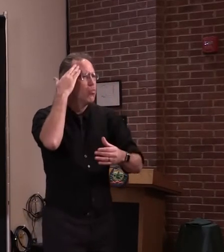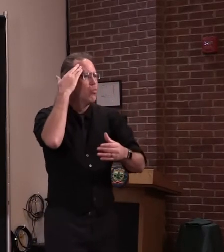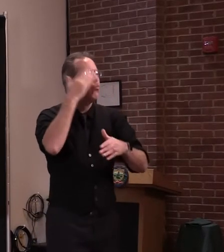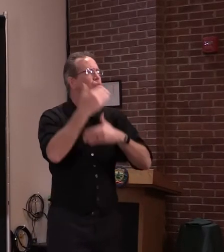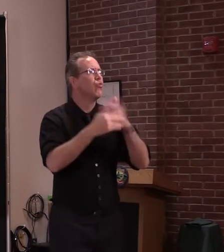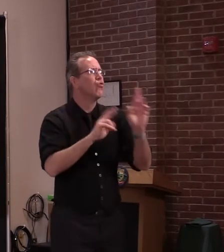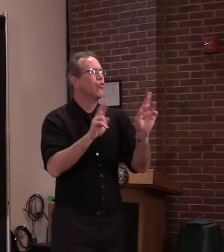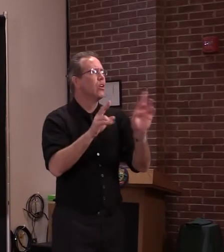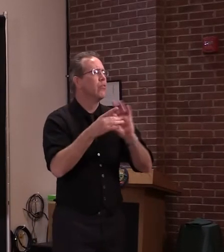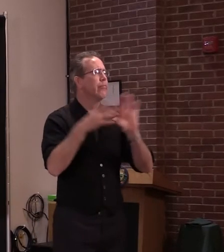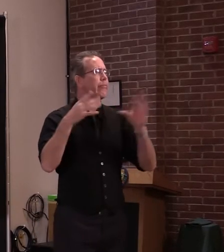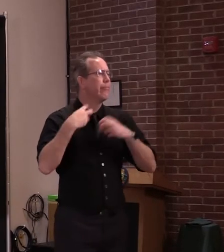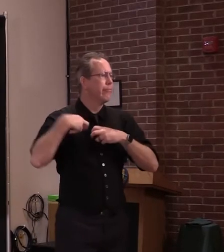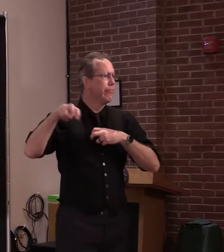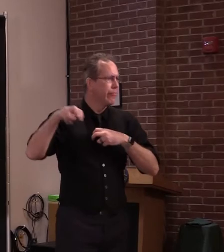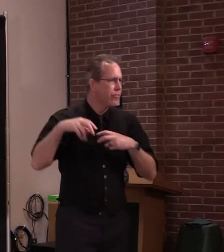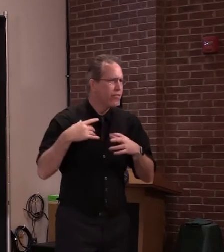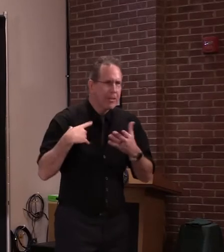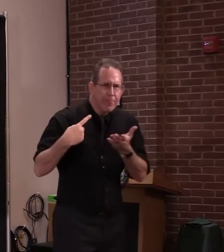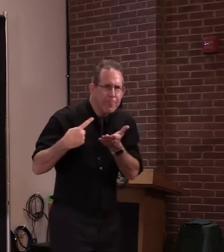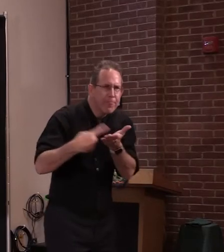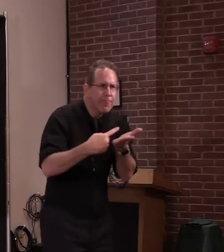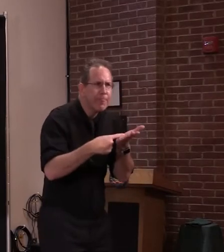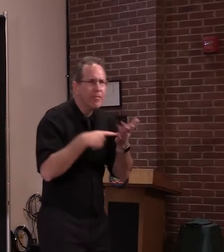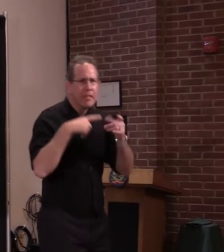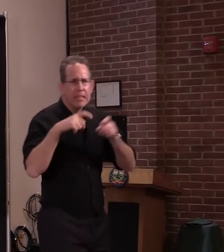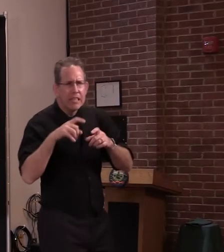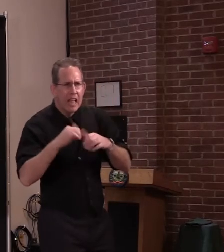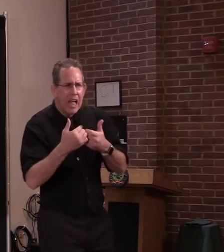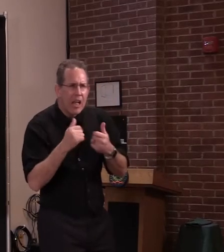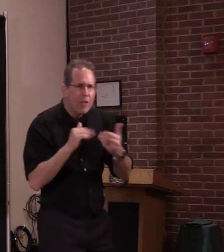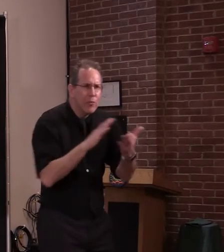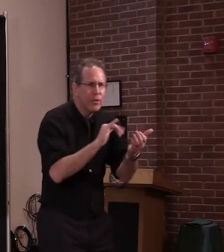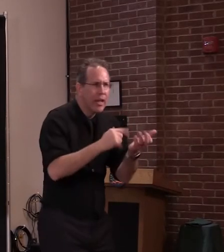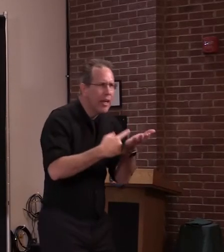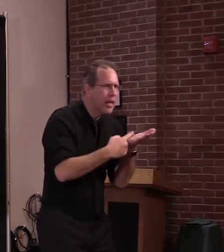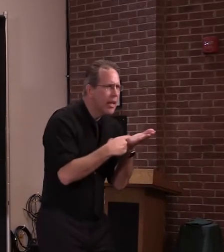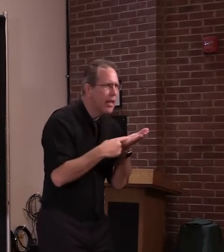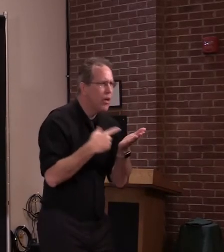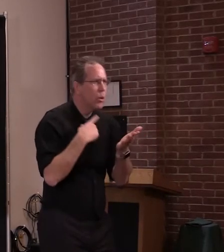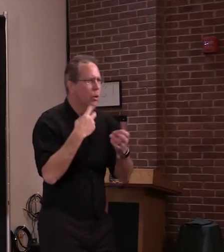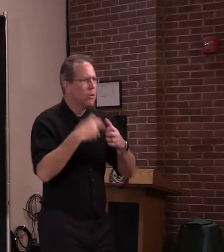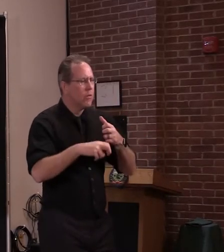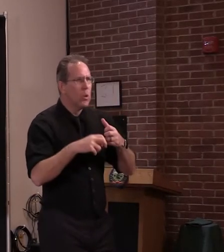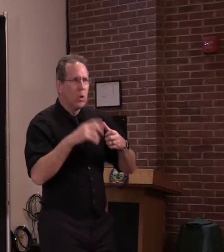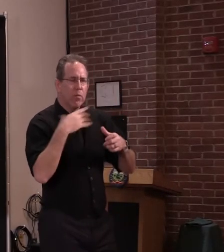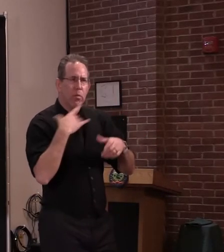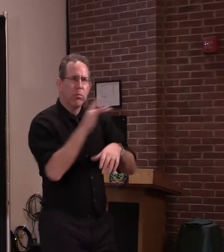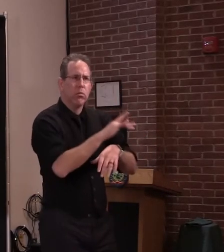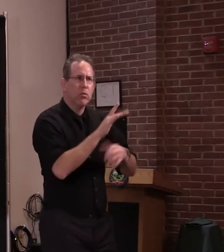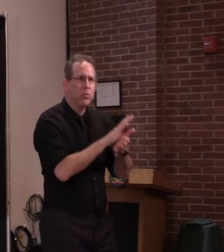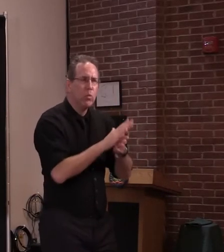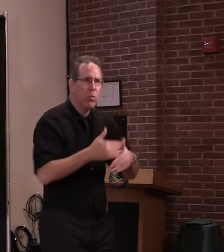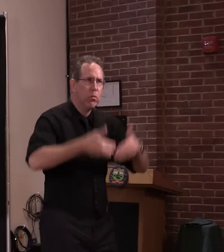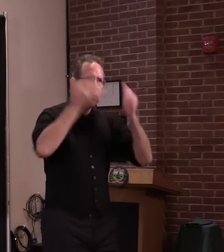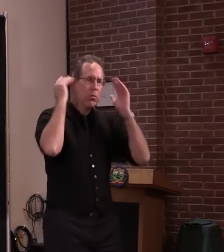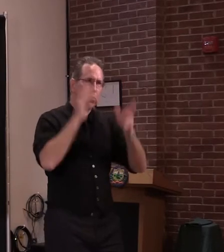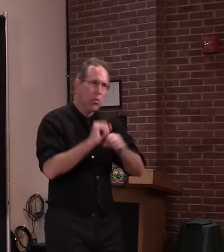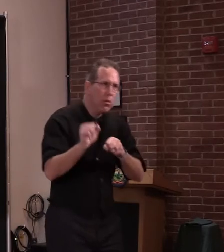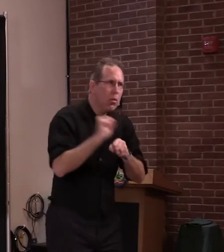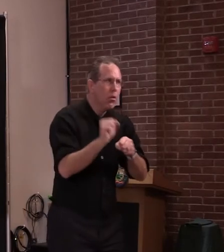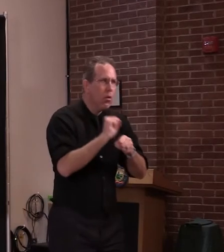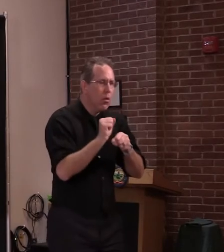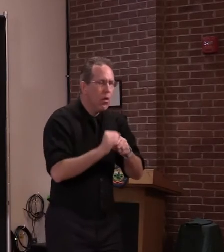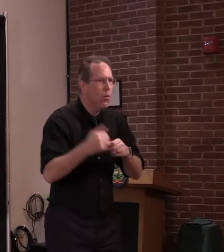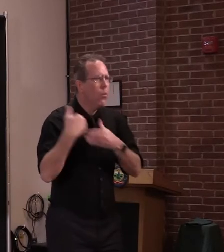and contact tracing sort of being competing resources. But certainly, as the governor mentioned, as we've come to realize the impact of Omicron